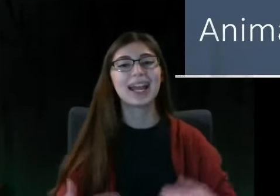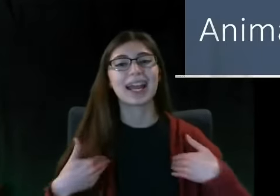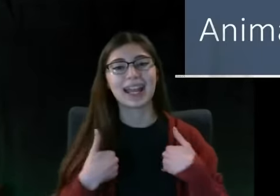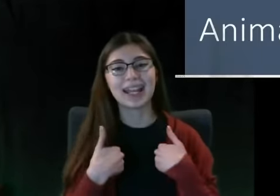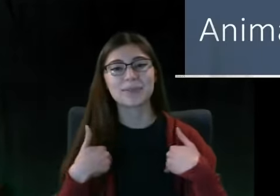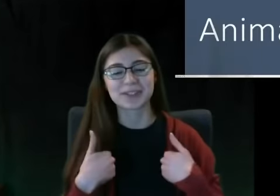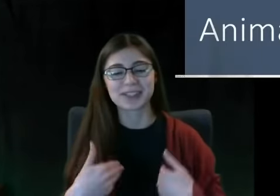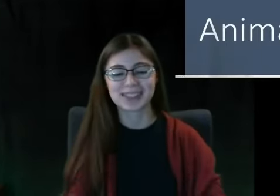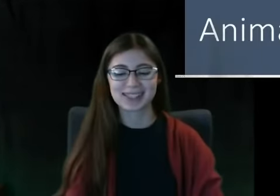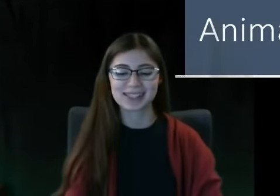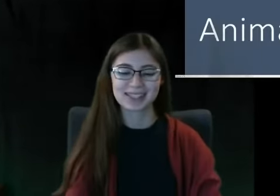Animals.